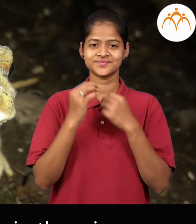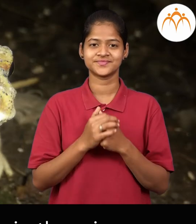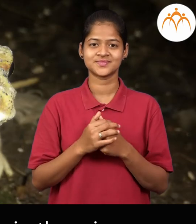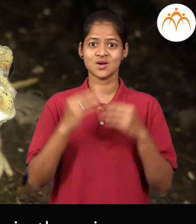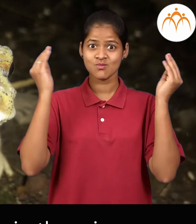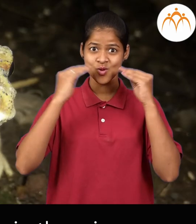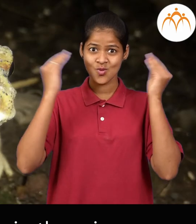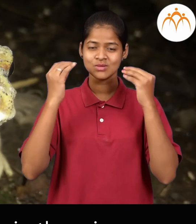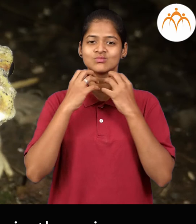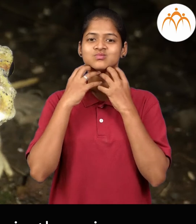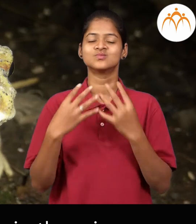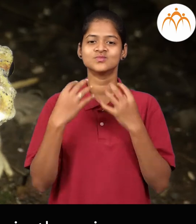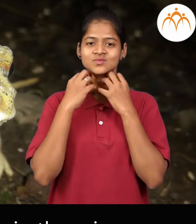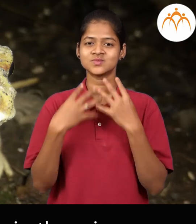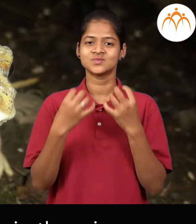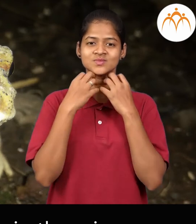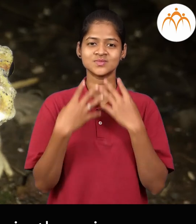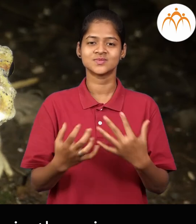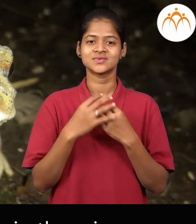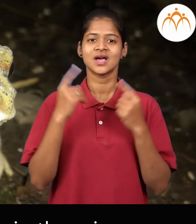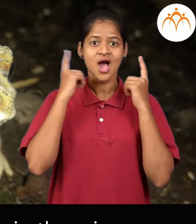frogs croaking in the rainy season.